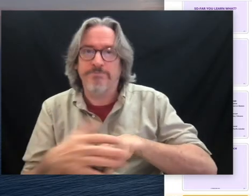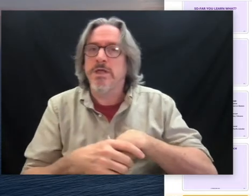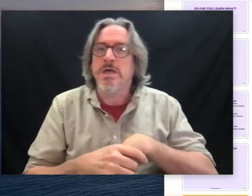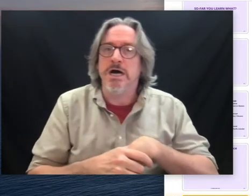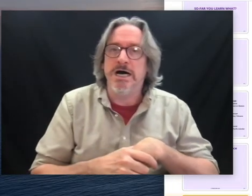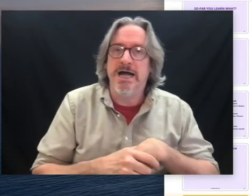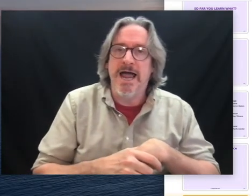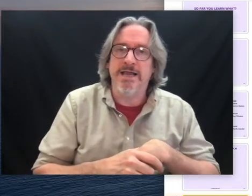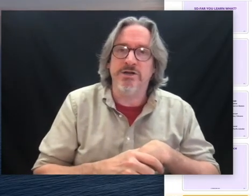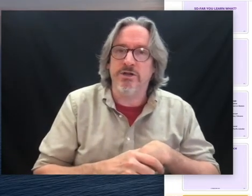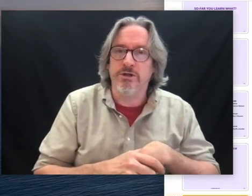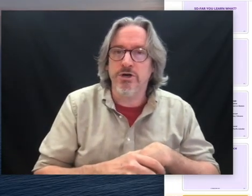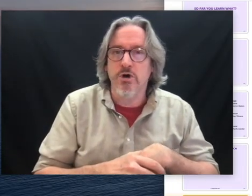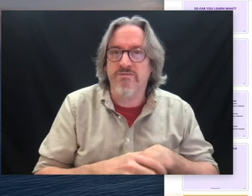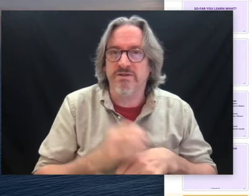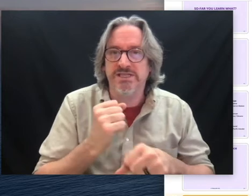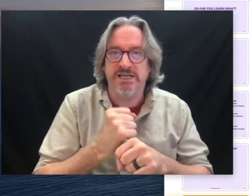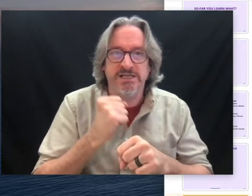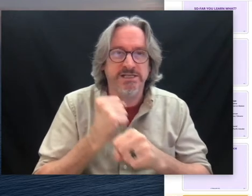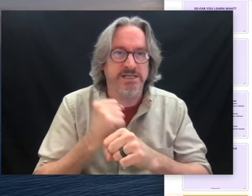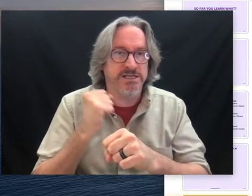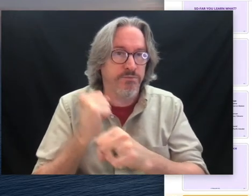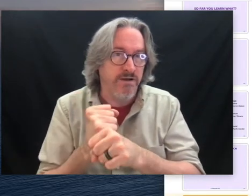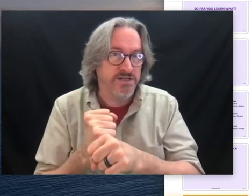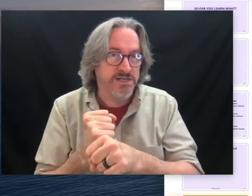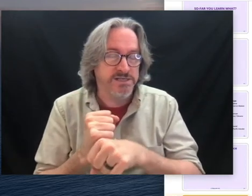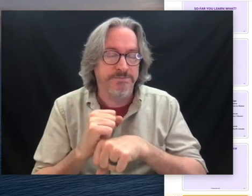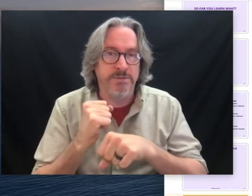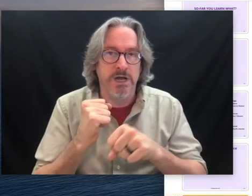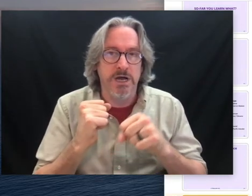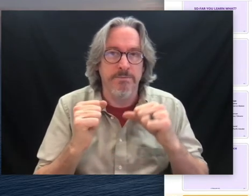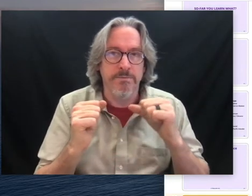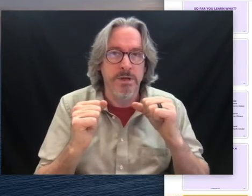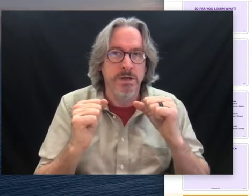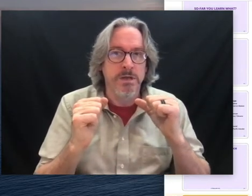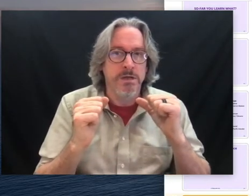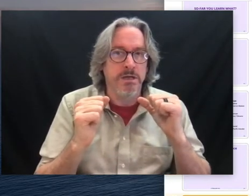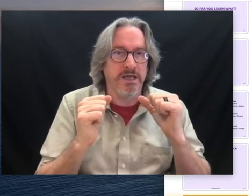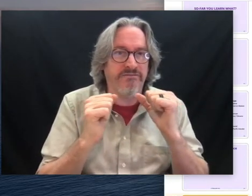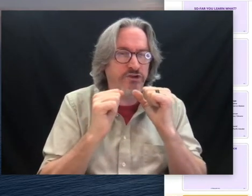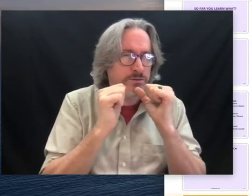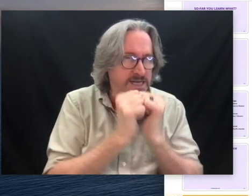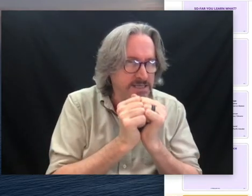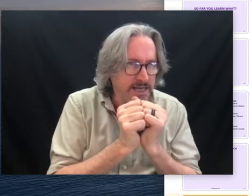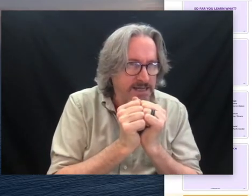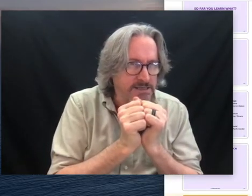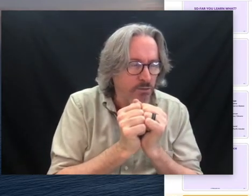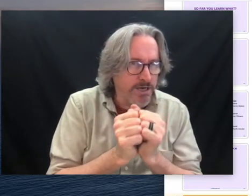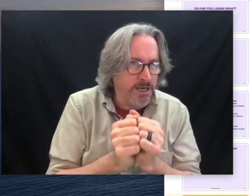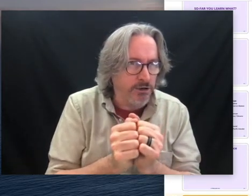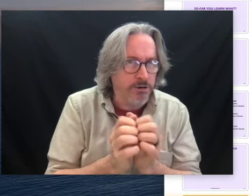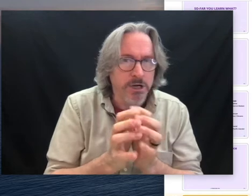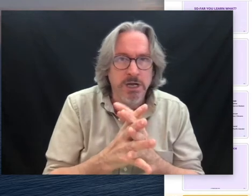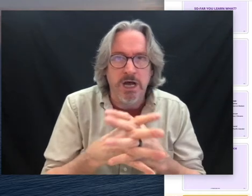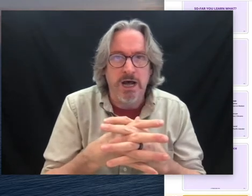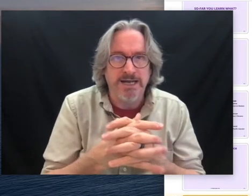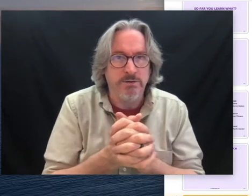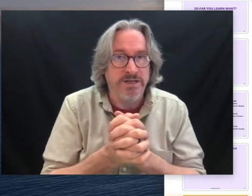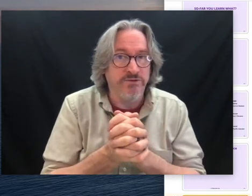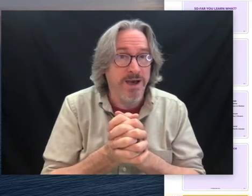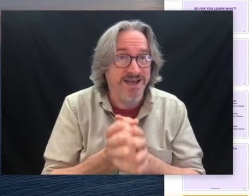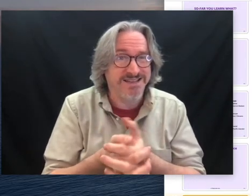1, and look over the cities, states, and provinces. If you didn't take ASL 1 here,